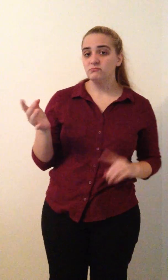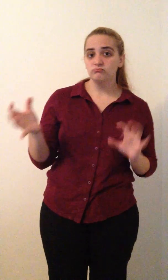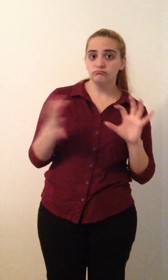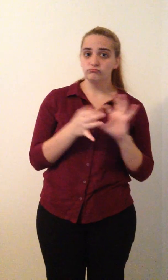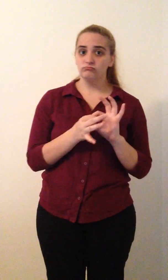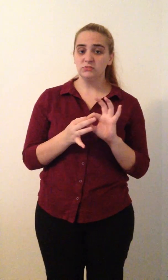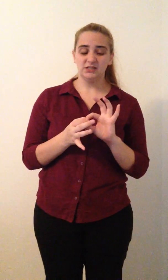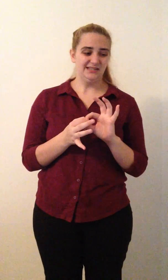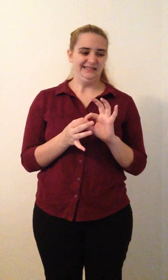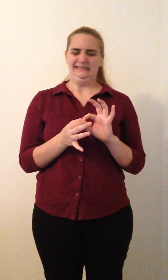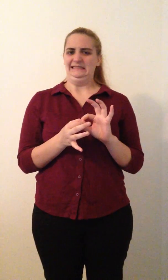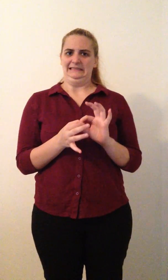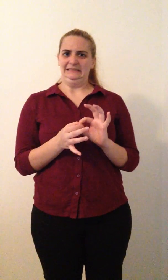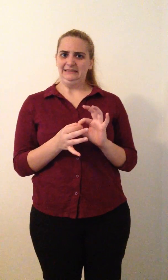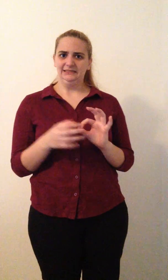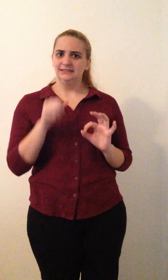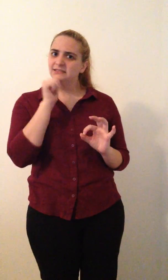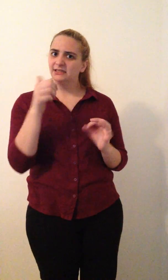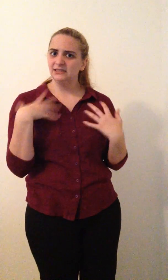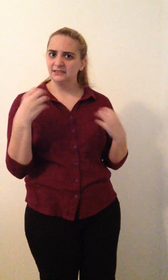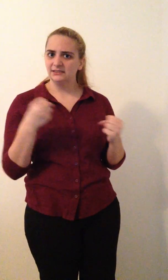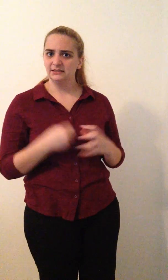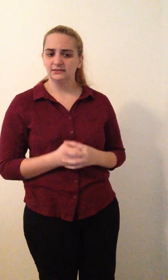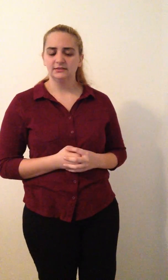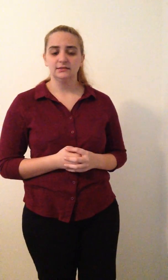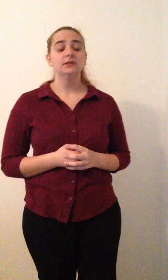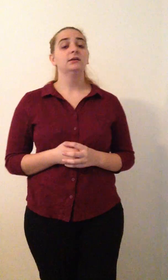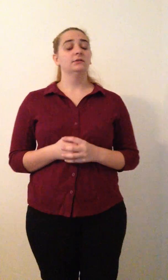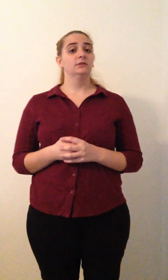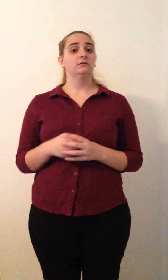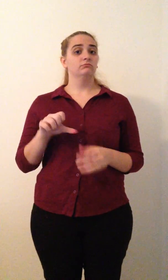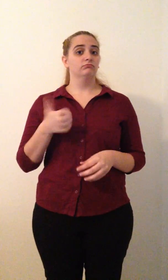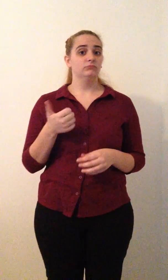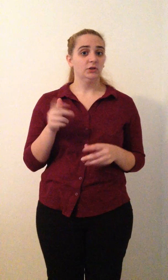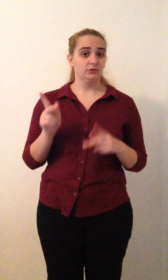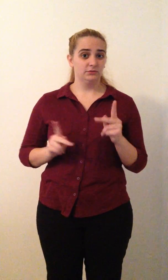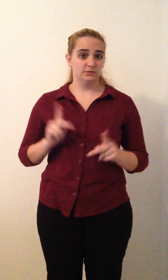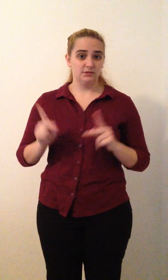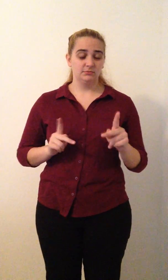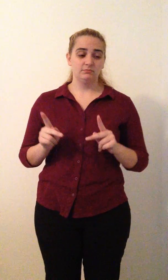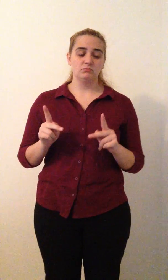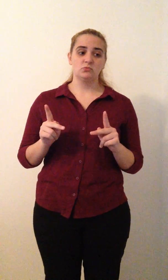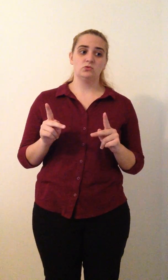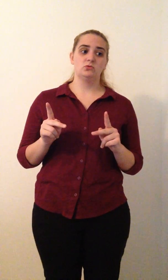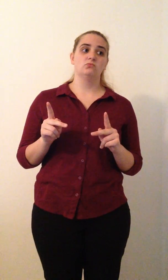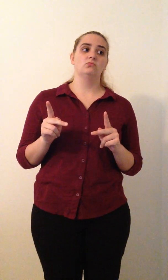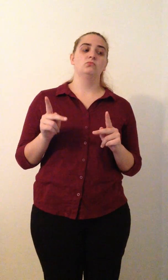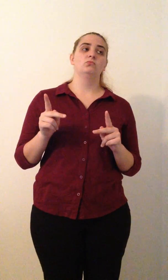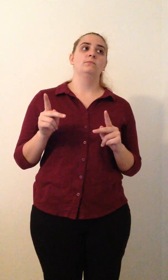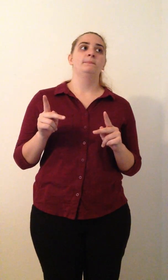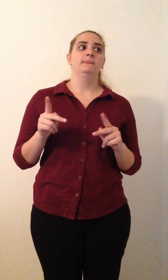from relationship to relationship because they're terrified of being alone, and I can empathize with that. It's